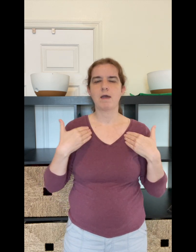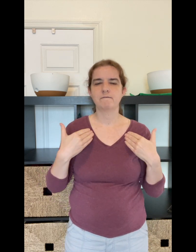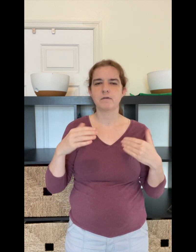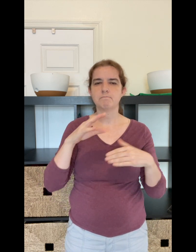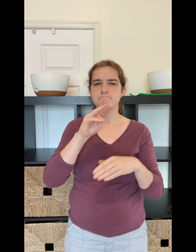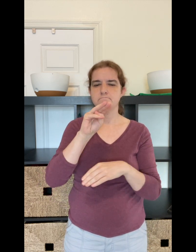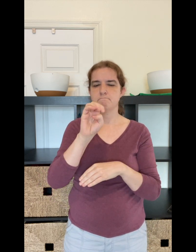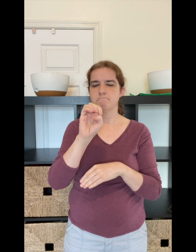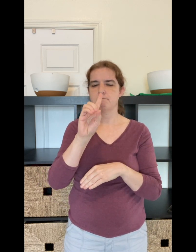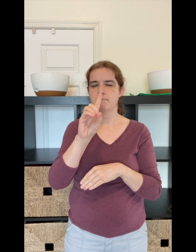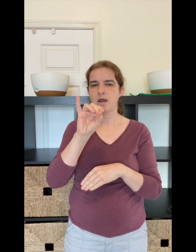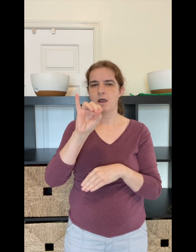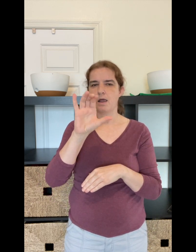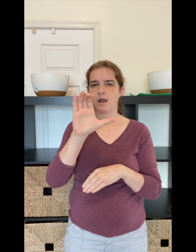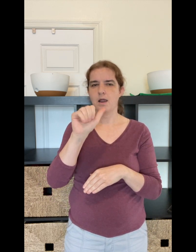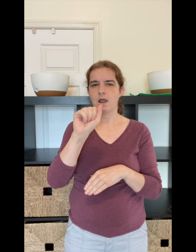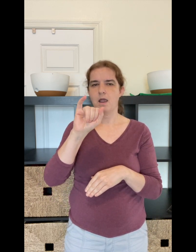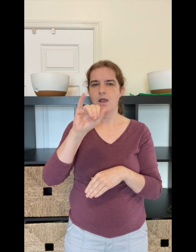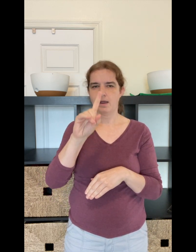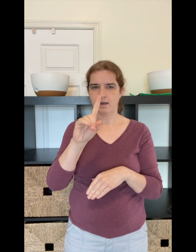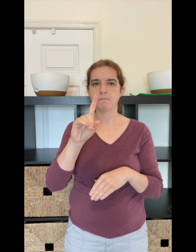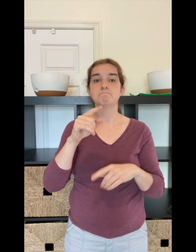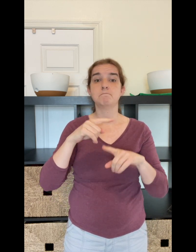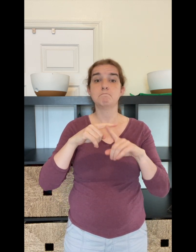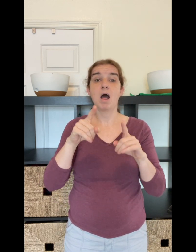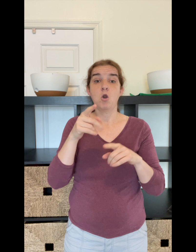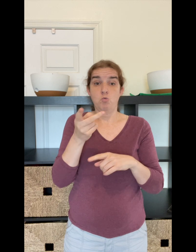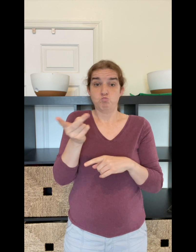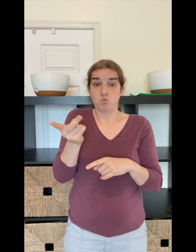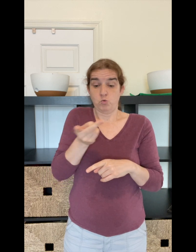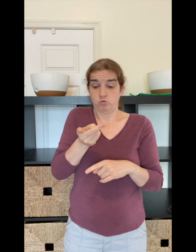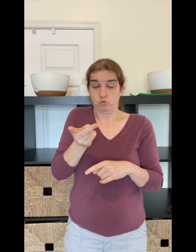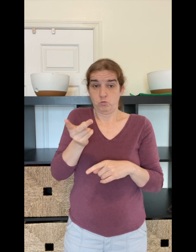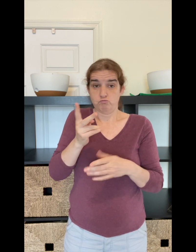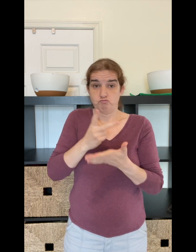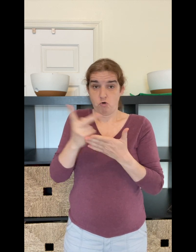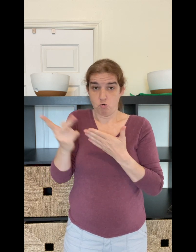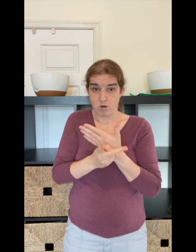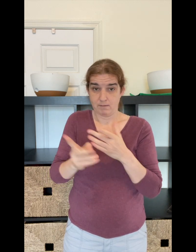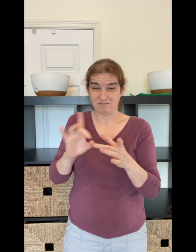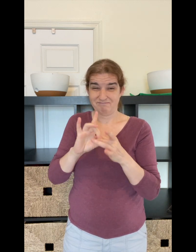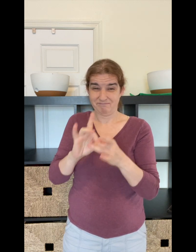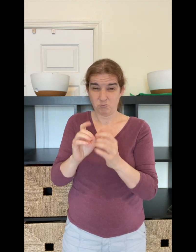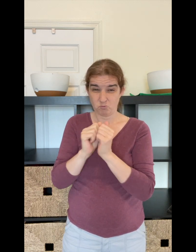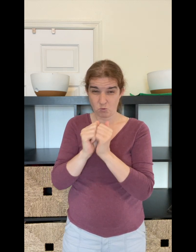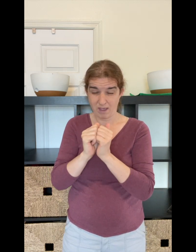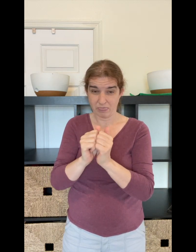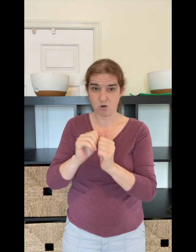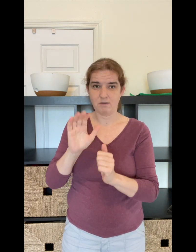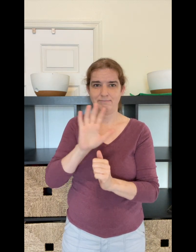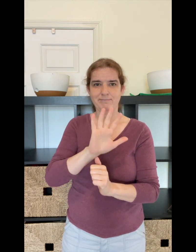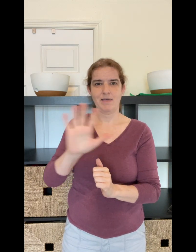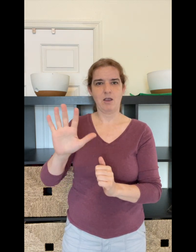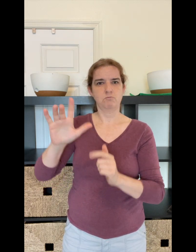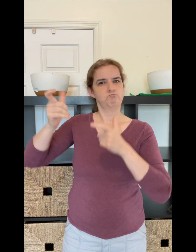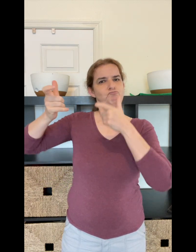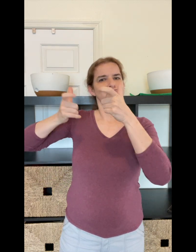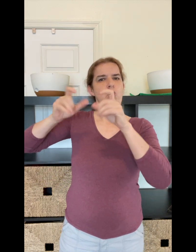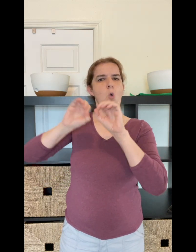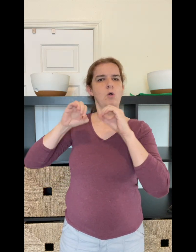more poor, would be people who are receiving Medicaid. But those 2 programs, they coordinate together, and